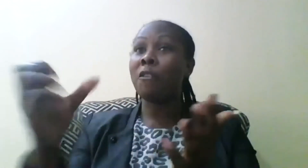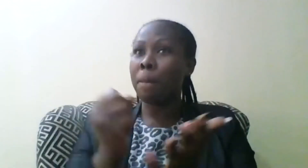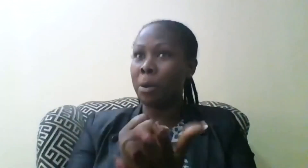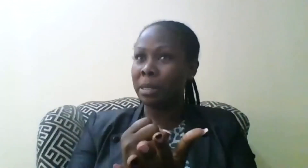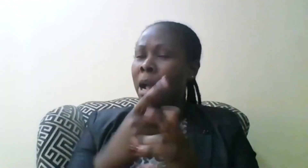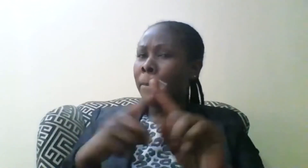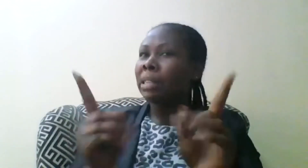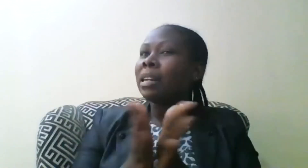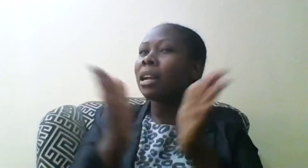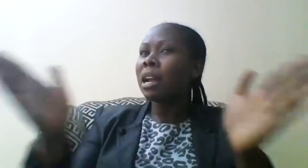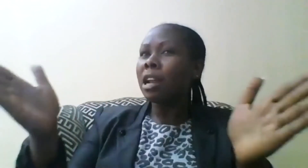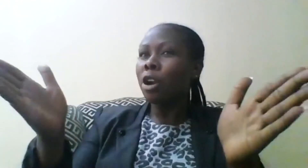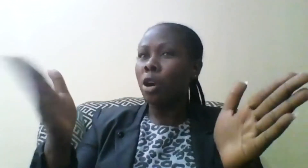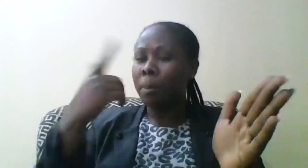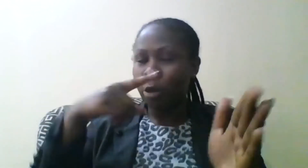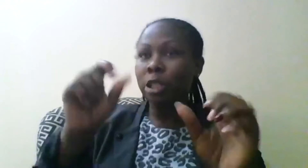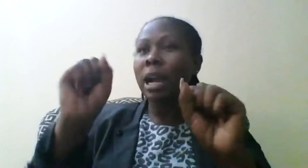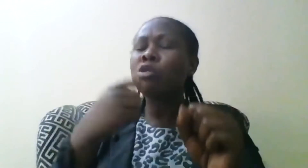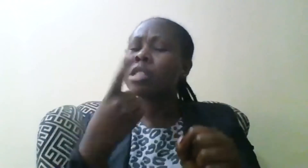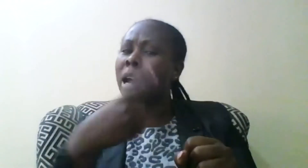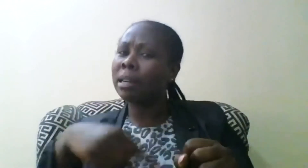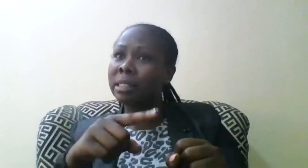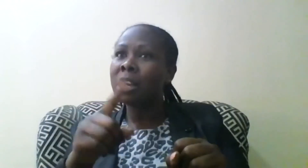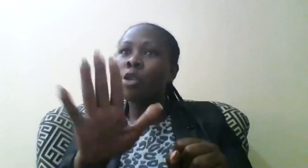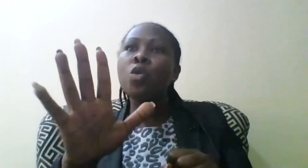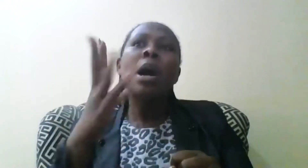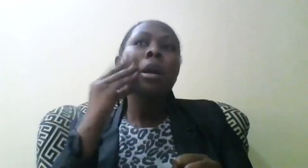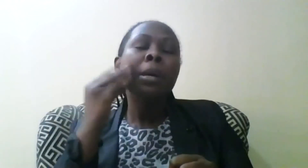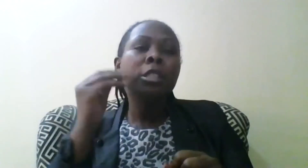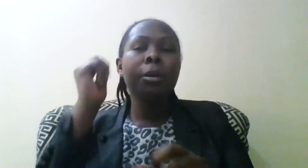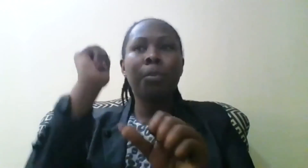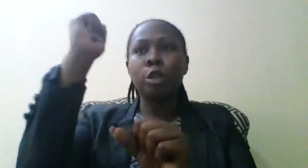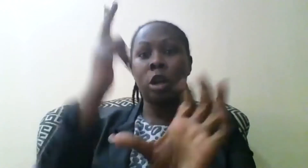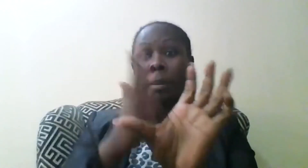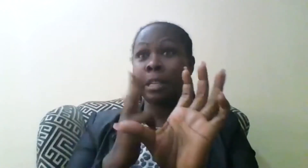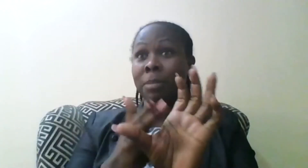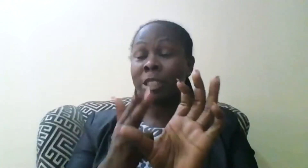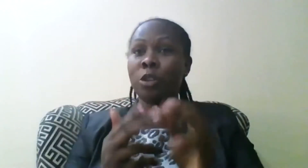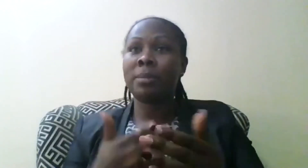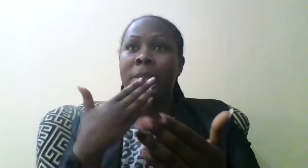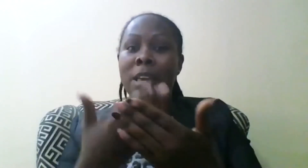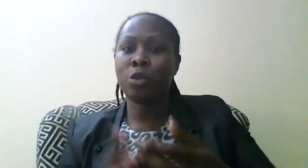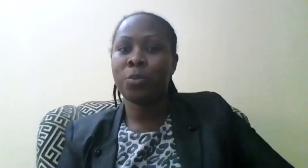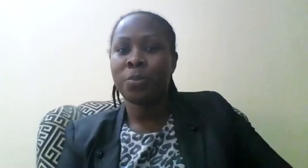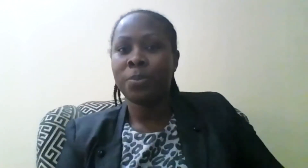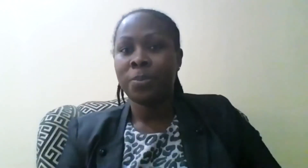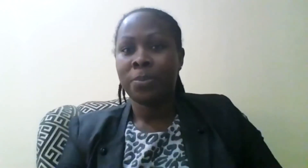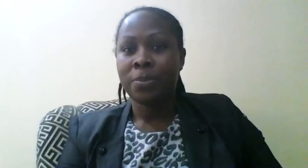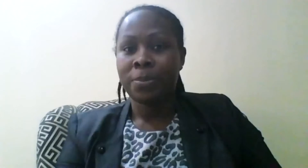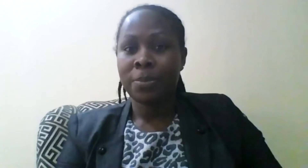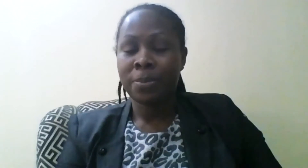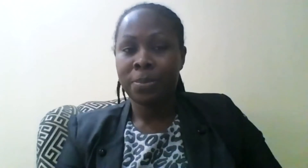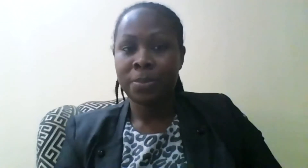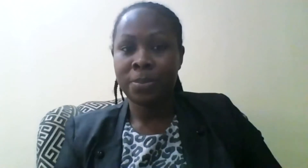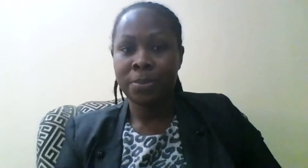under the Ministry of Employment. But in general, could you kindly let us know about your experience in political participation? Thank